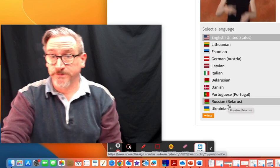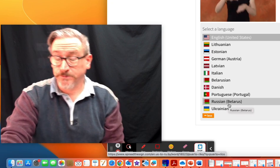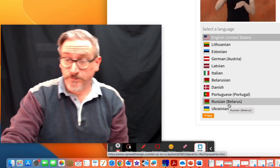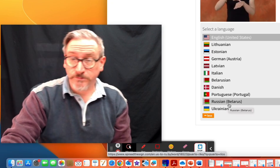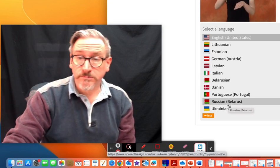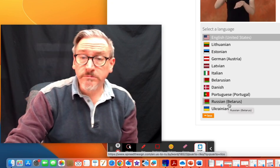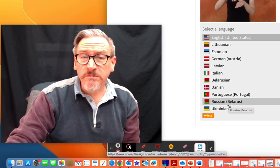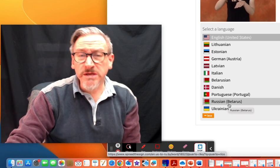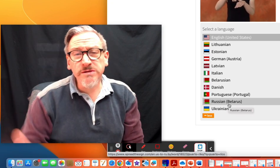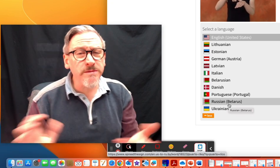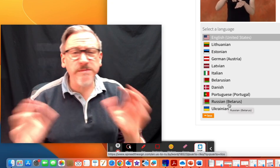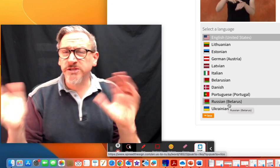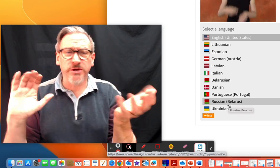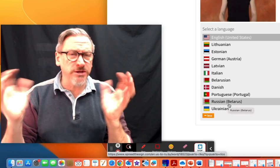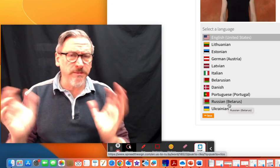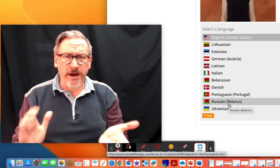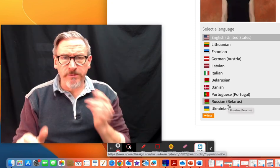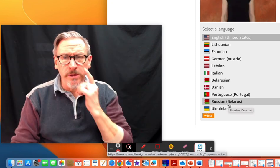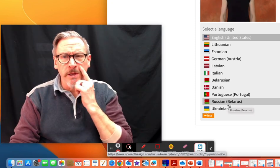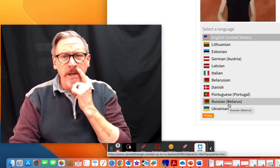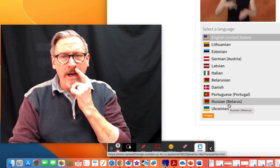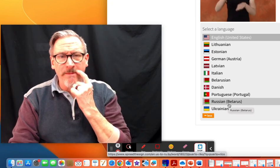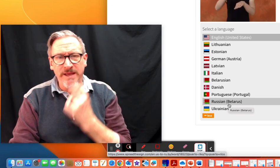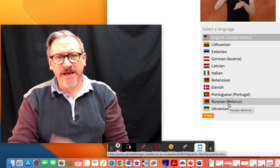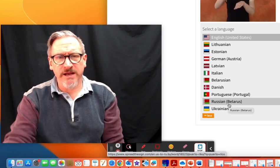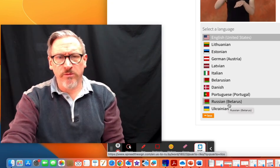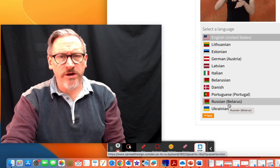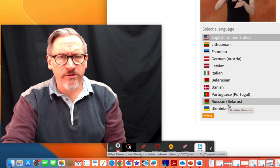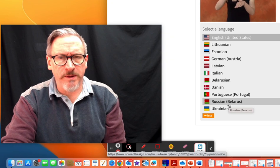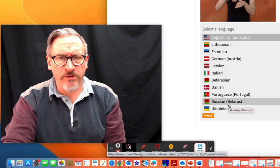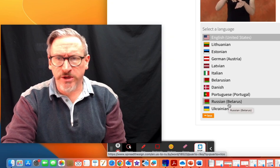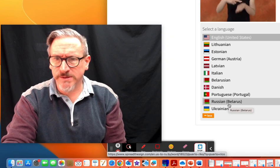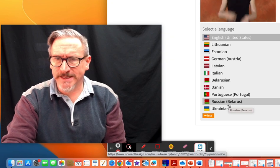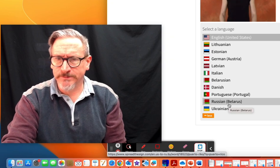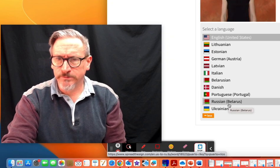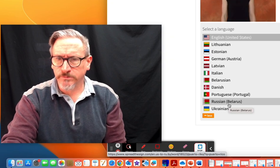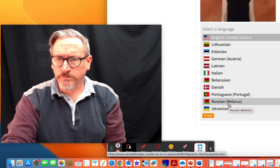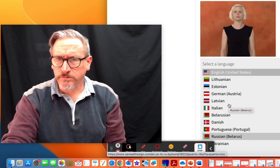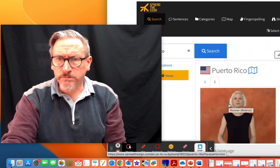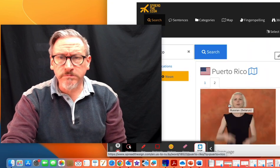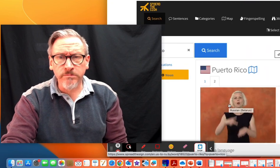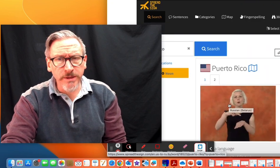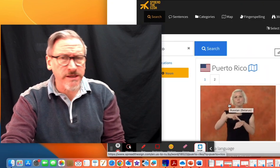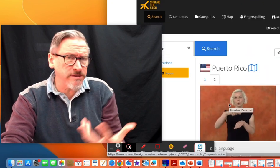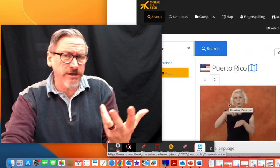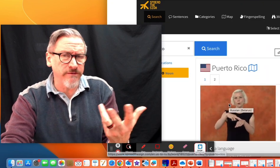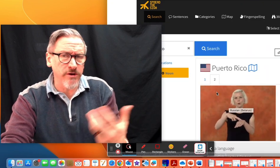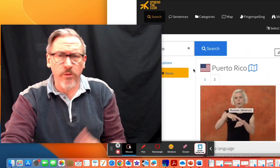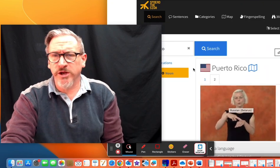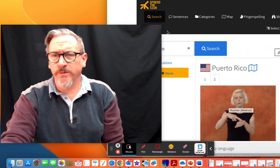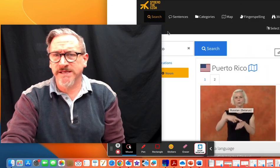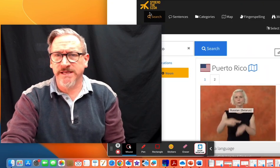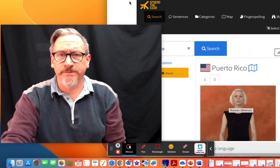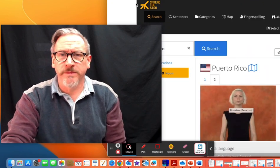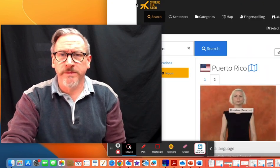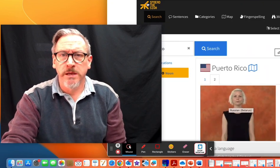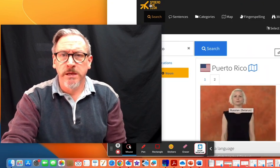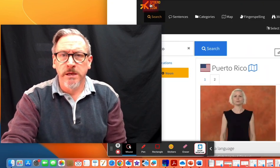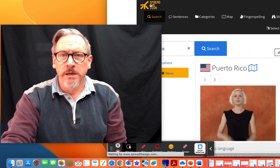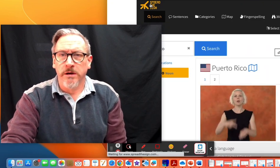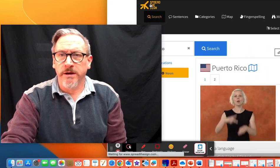languages. So sometimes it's good to compare, get an idea what other people are using, because you never know when you may see